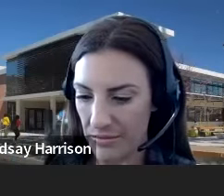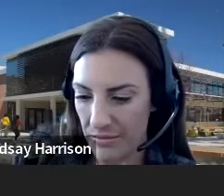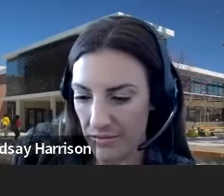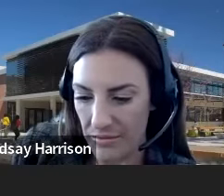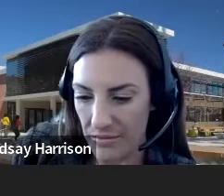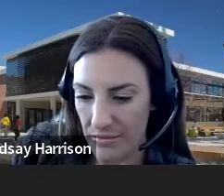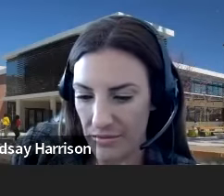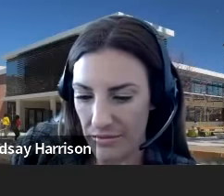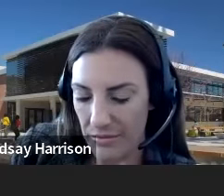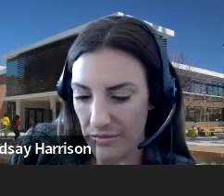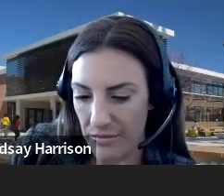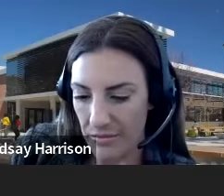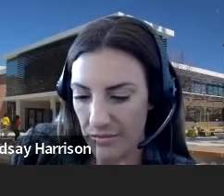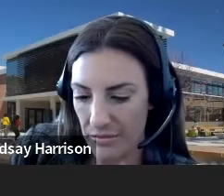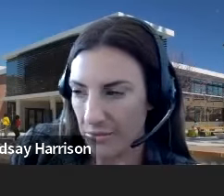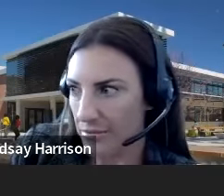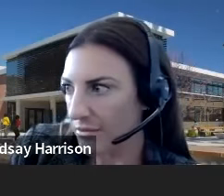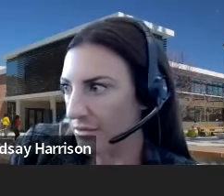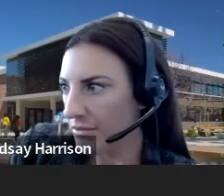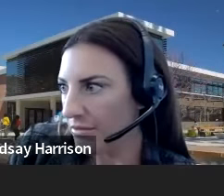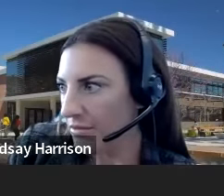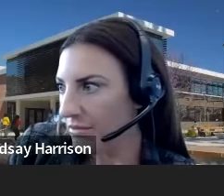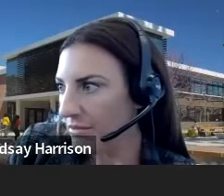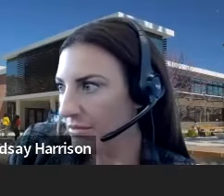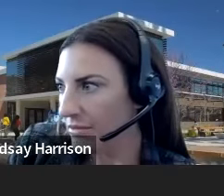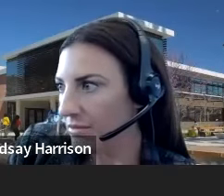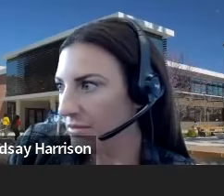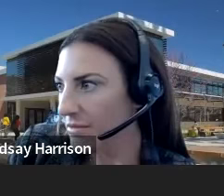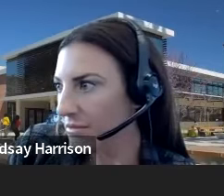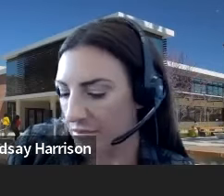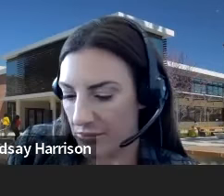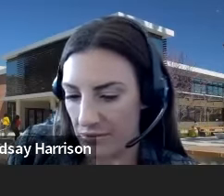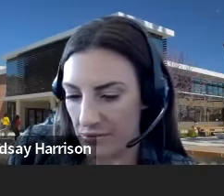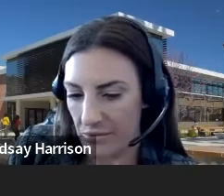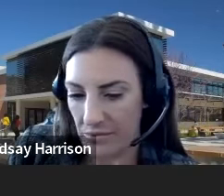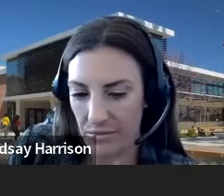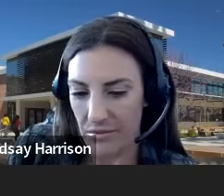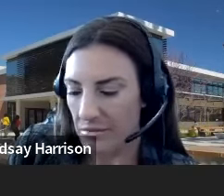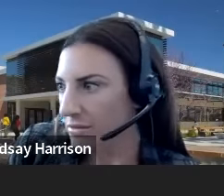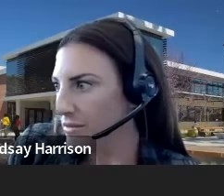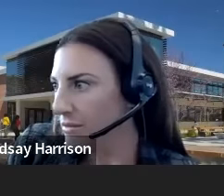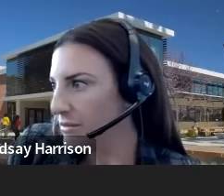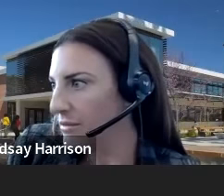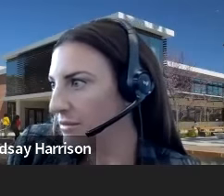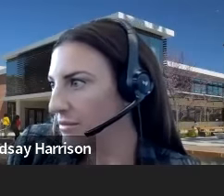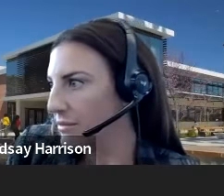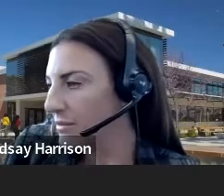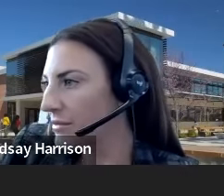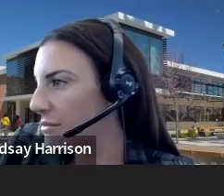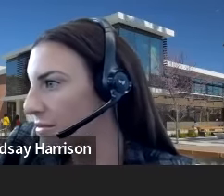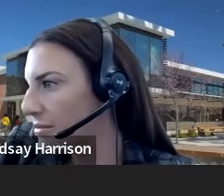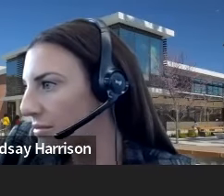semesters, and since I've been a lecturer, I've had the opportunity to work with an SI leader for 10 of my different